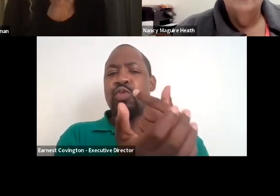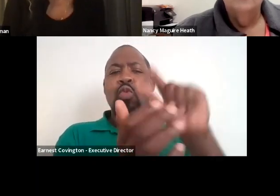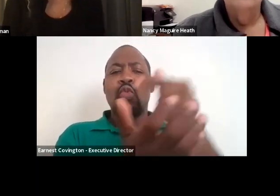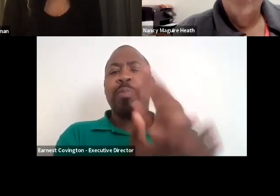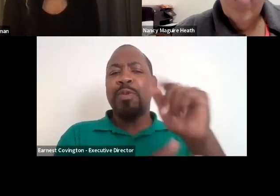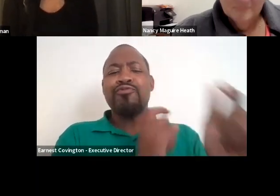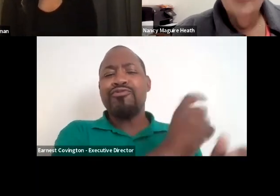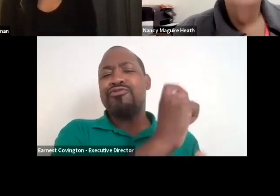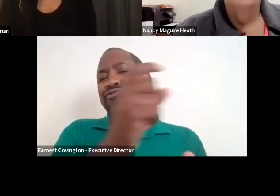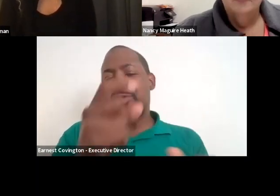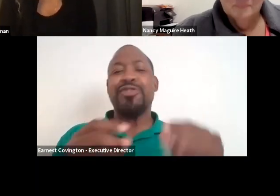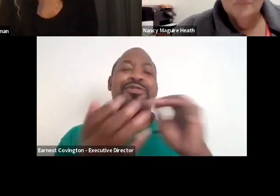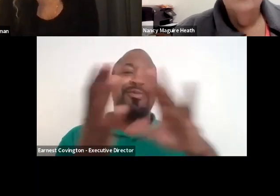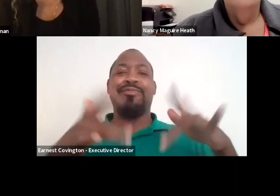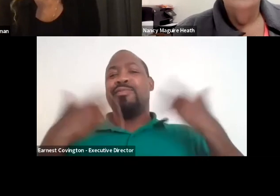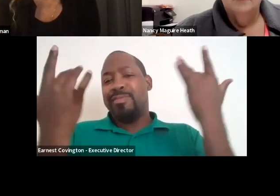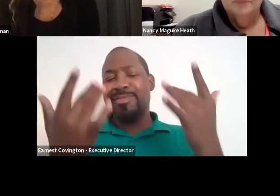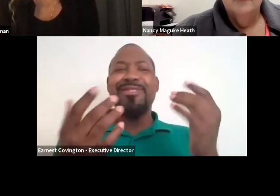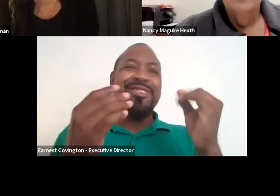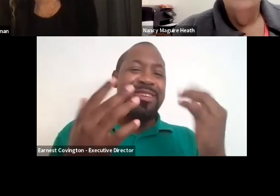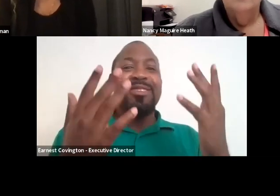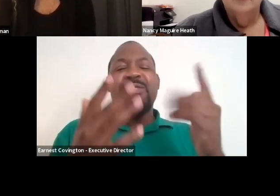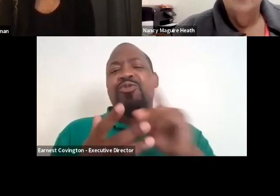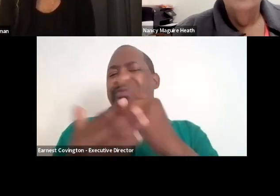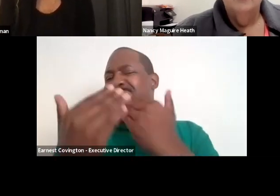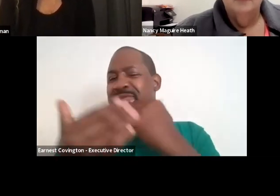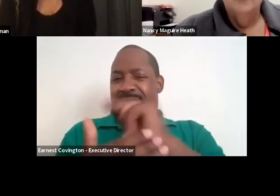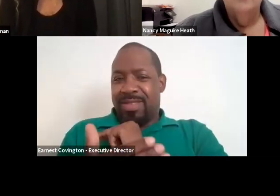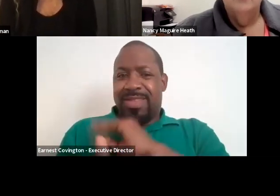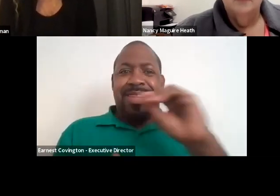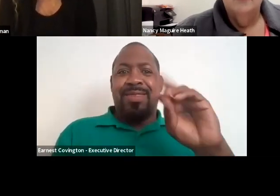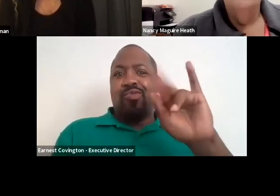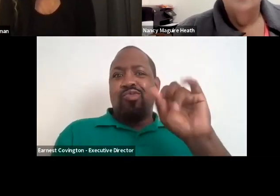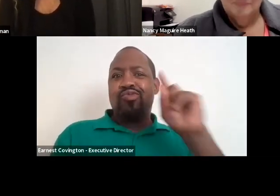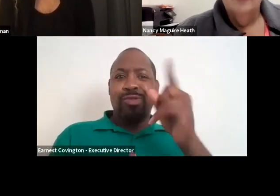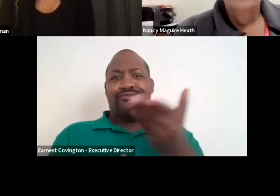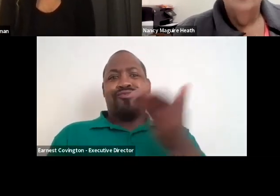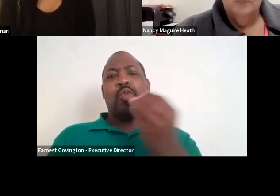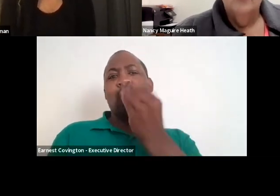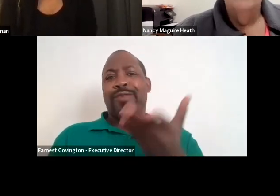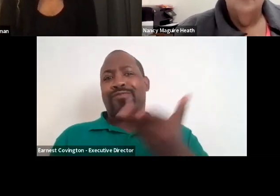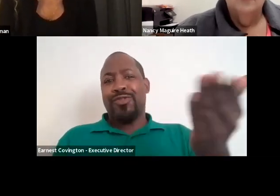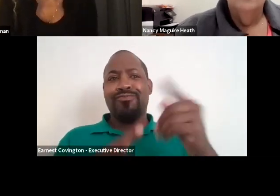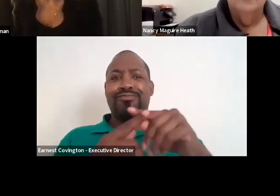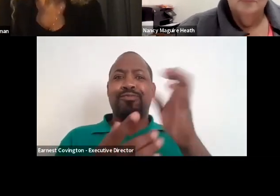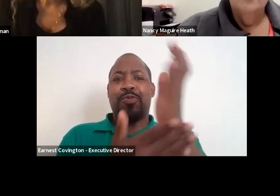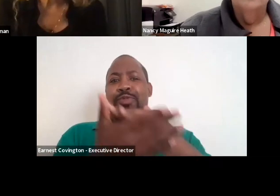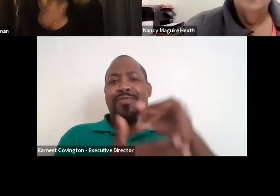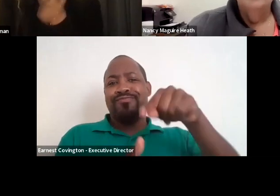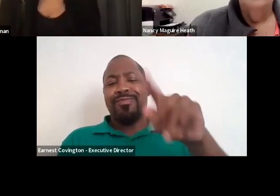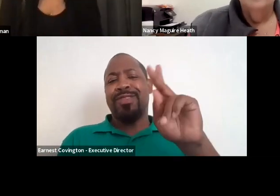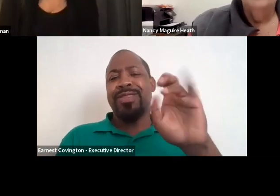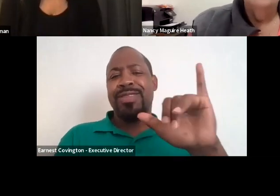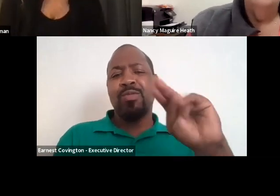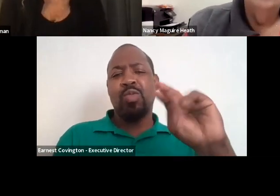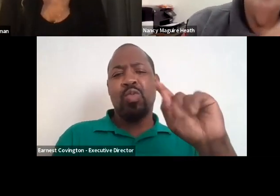bag gifts, which was so nice. We gave all the students that, and I think they were thrilled with it. So I wanted to thank the